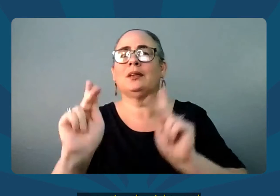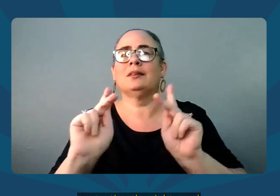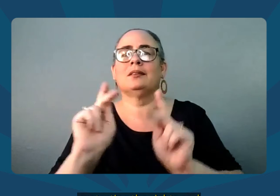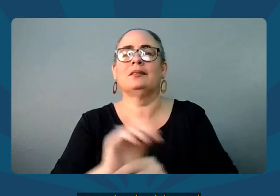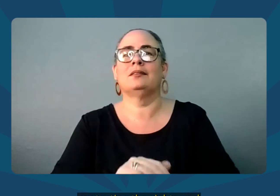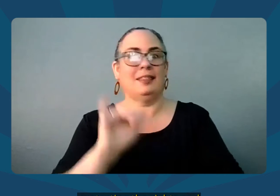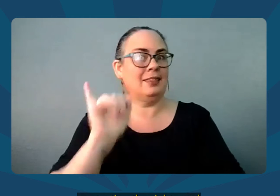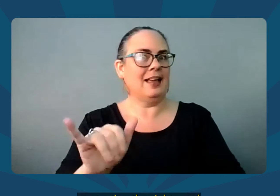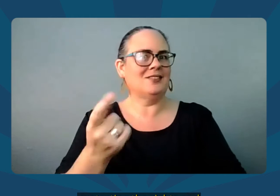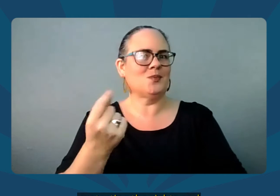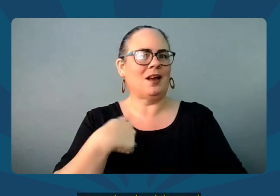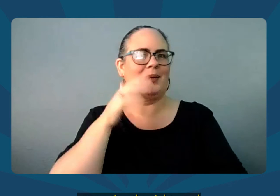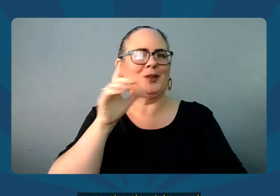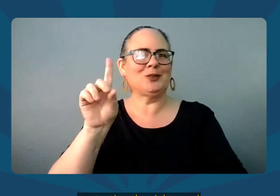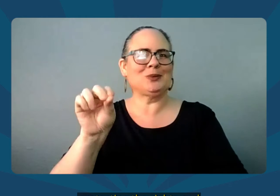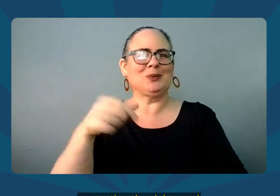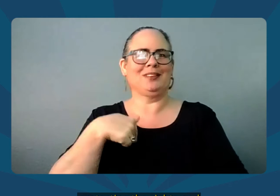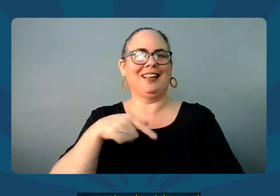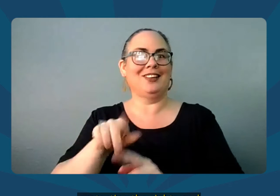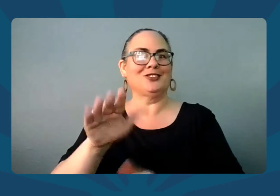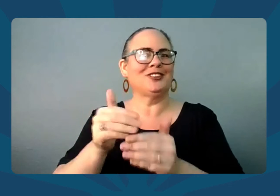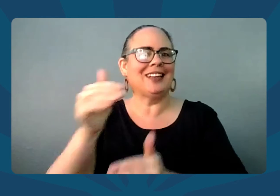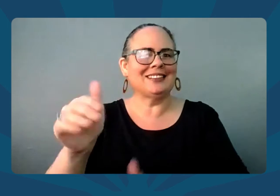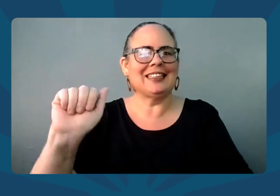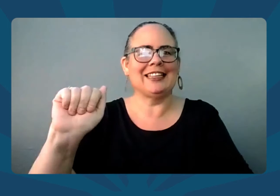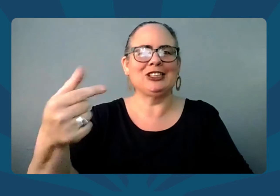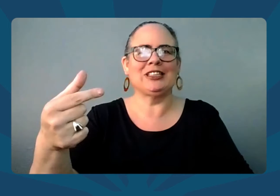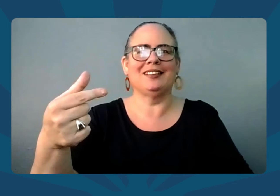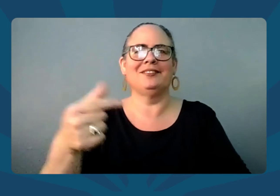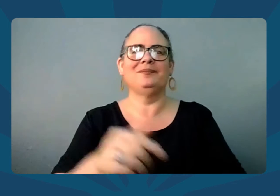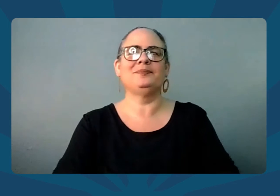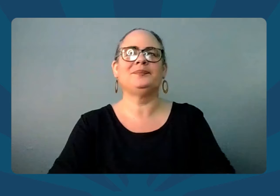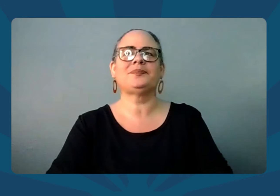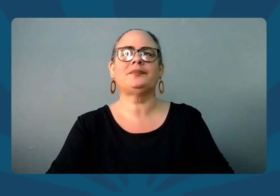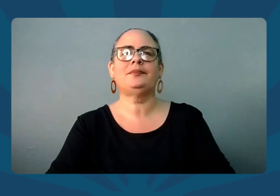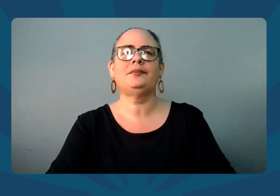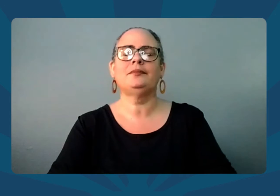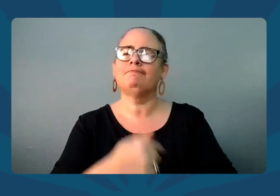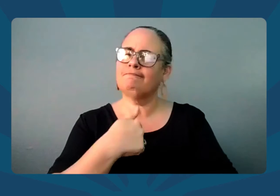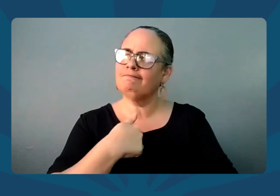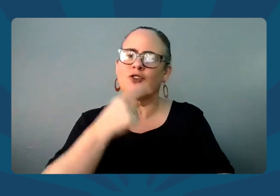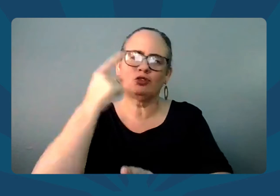and safety of all Arizonans. And that's exactly what I will do